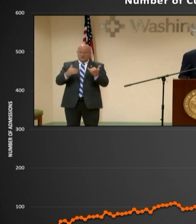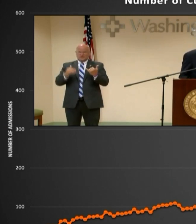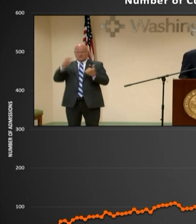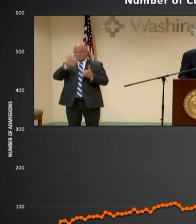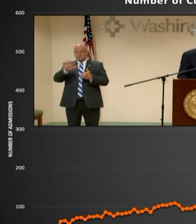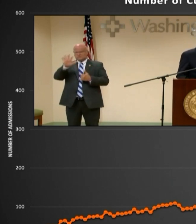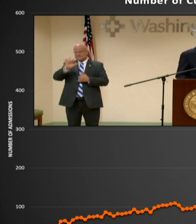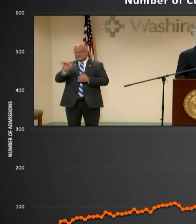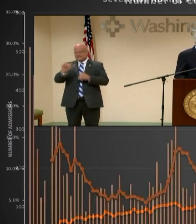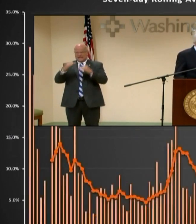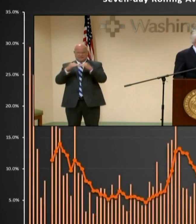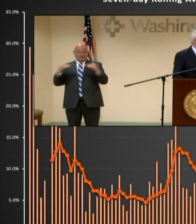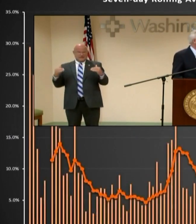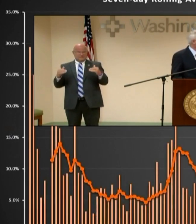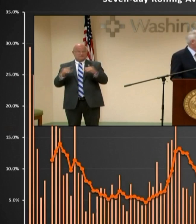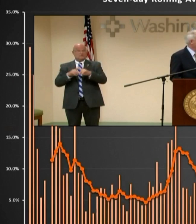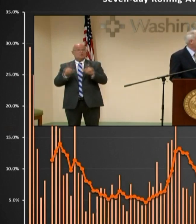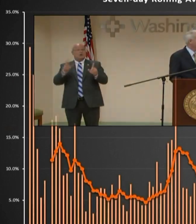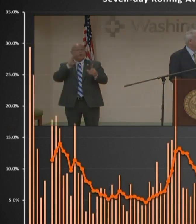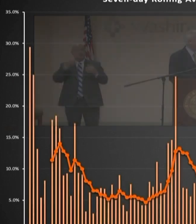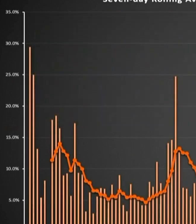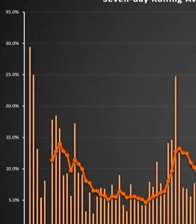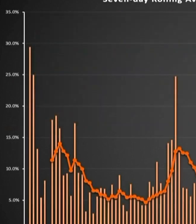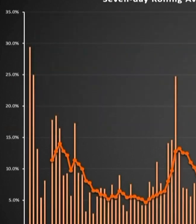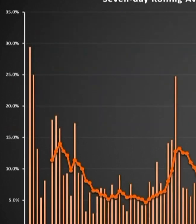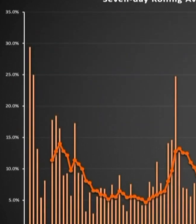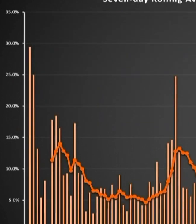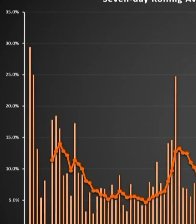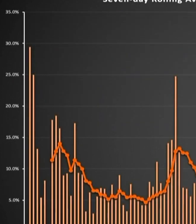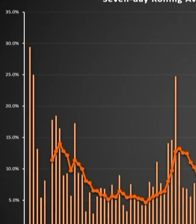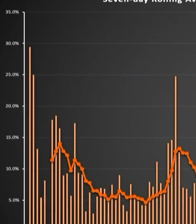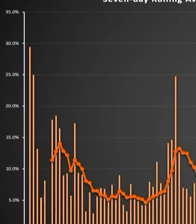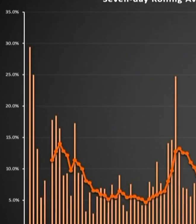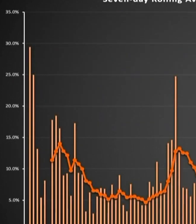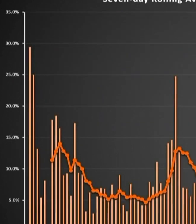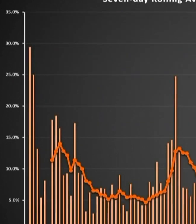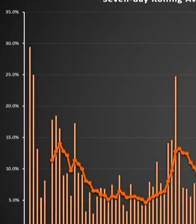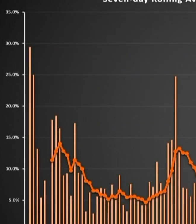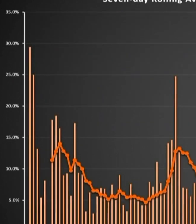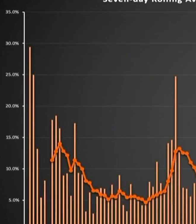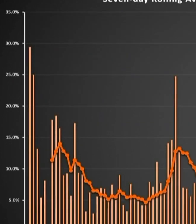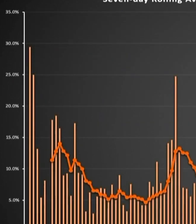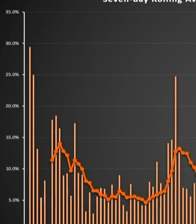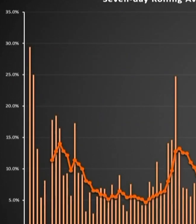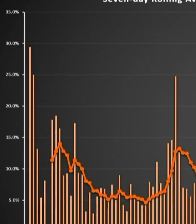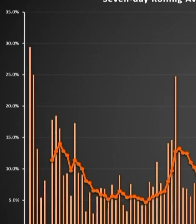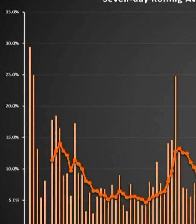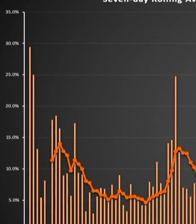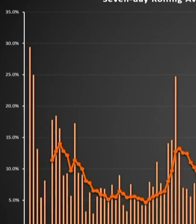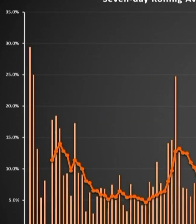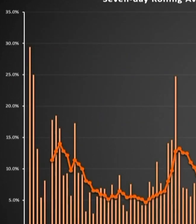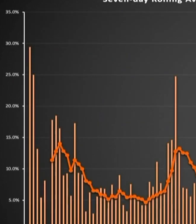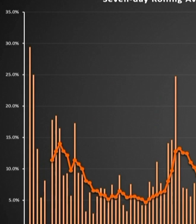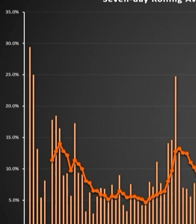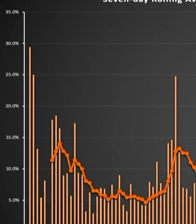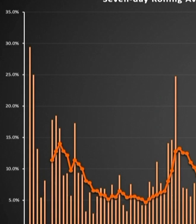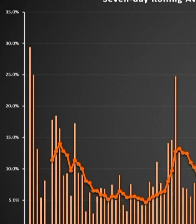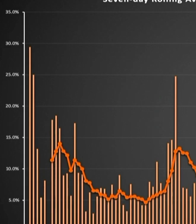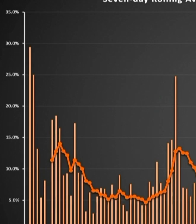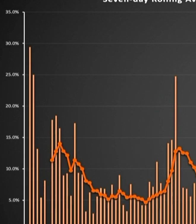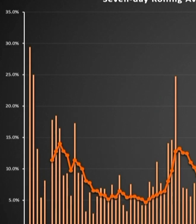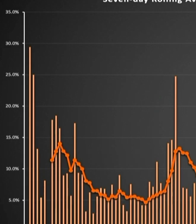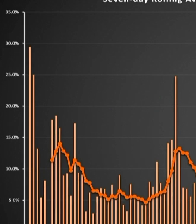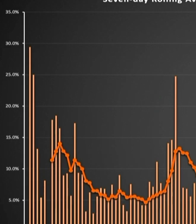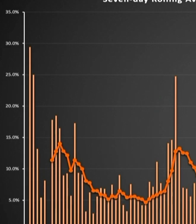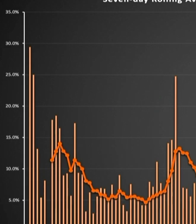there around the same level, but we'll have a better report from the hospital administrators here shortly. The